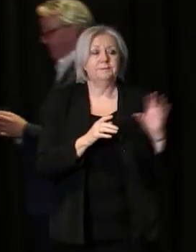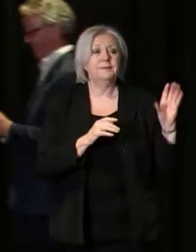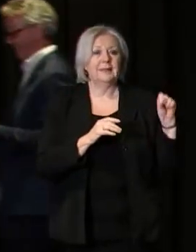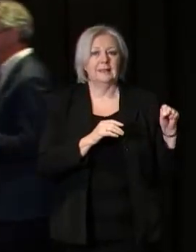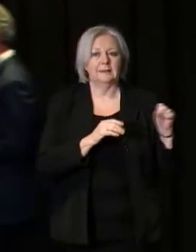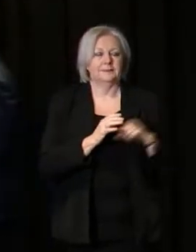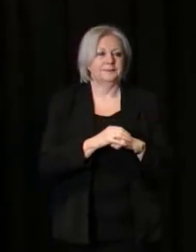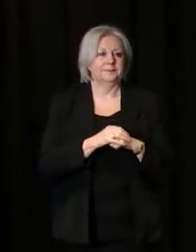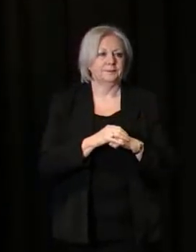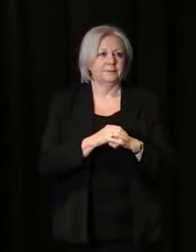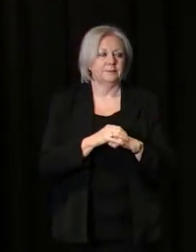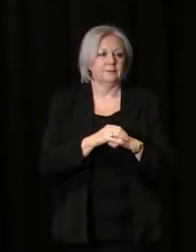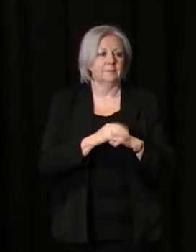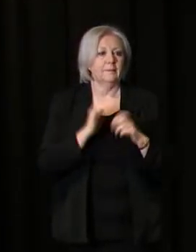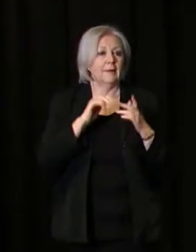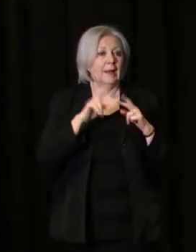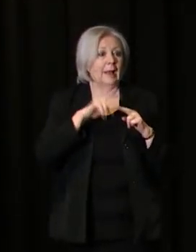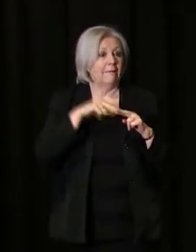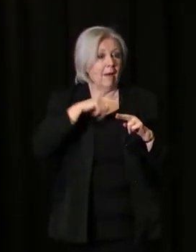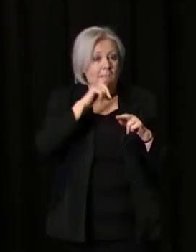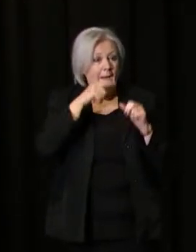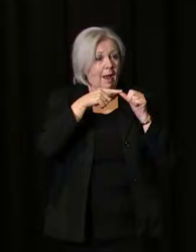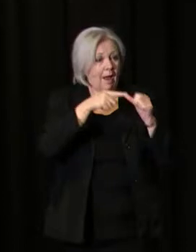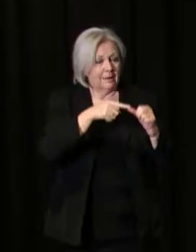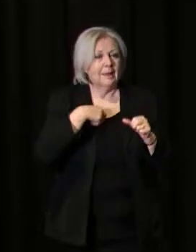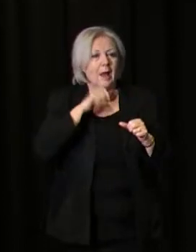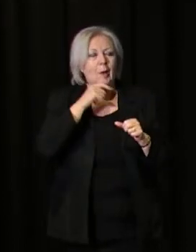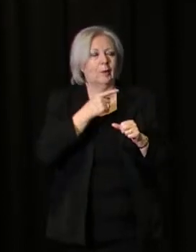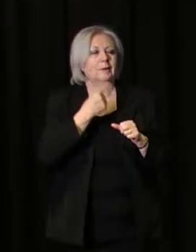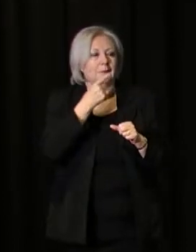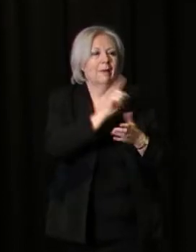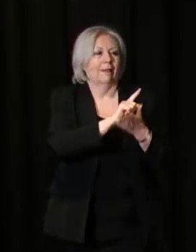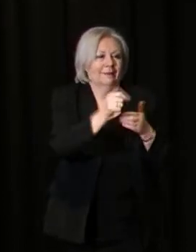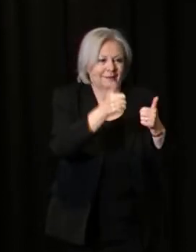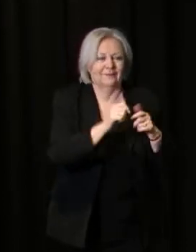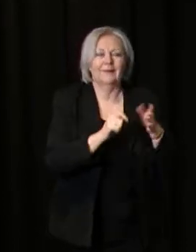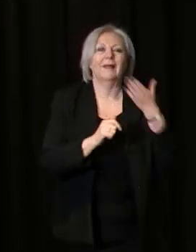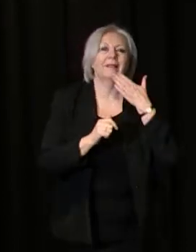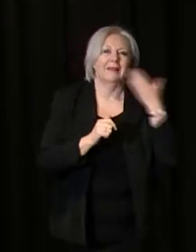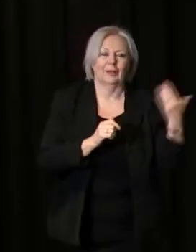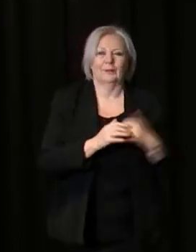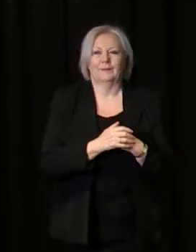And if I can't clarify it for you, I'll come back to you.